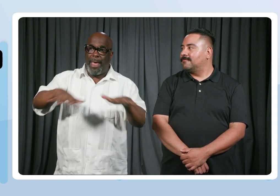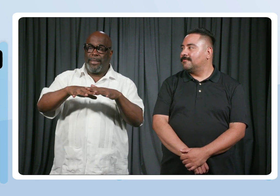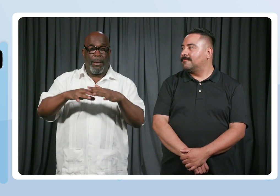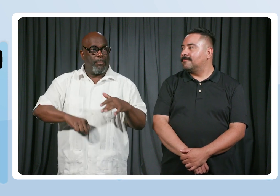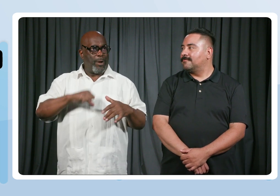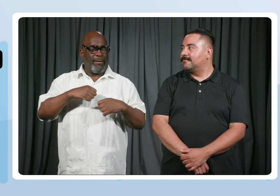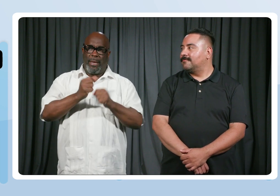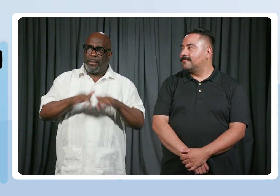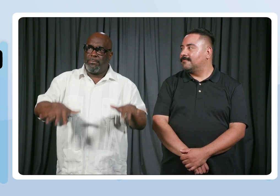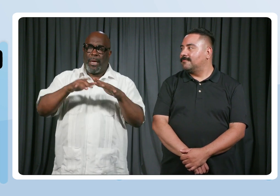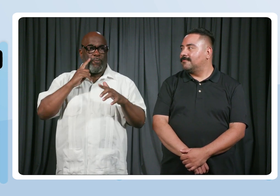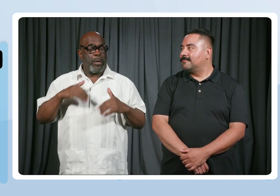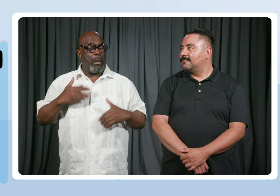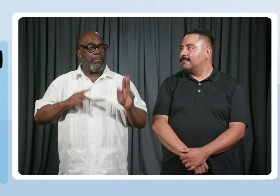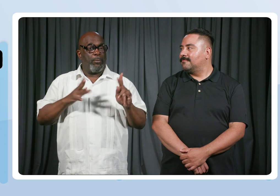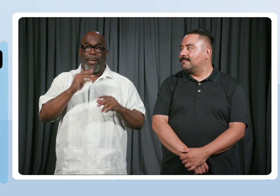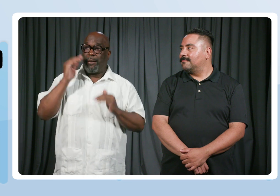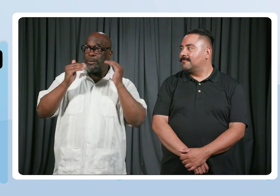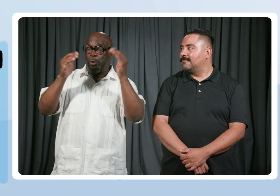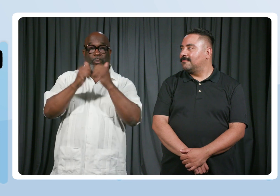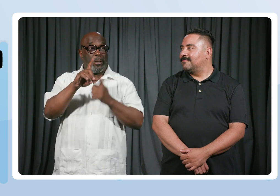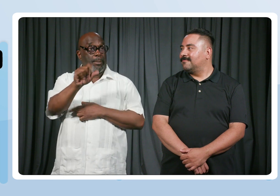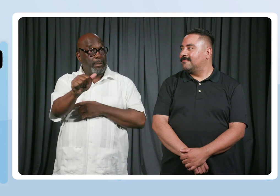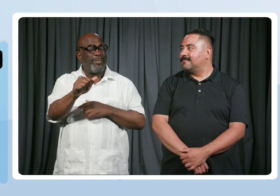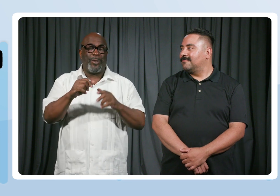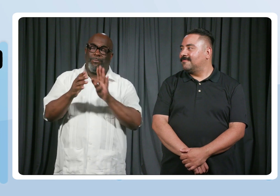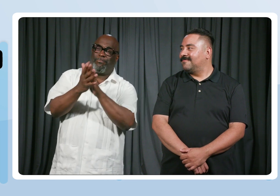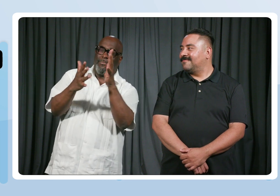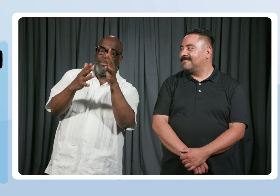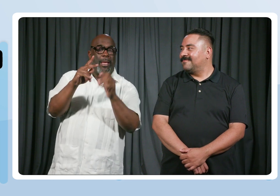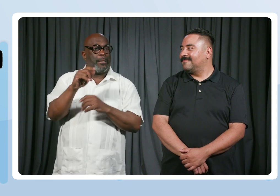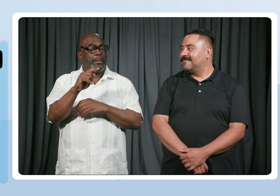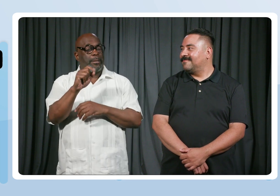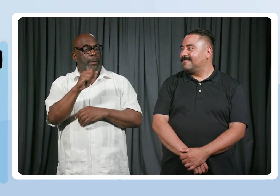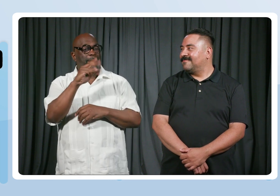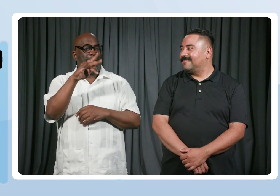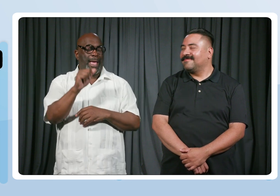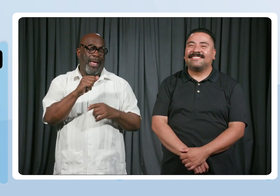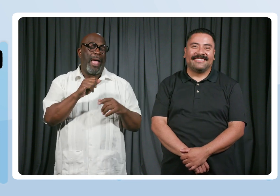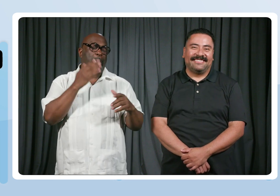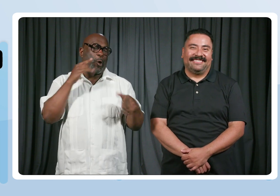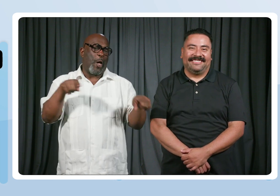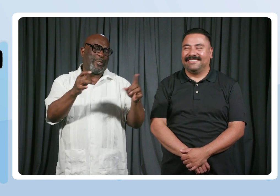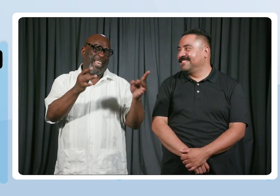with disabilities and, of course, adults with disabilities as well. So kudos to Tamika in particular. I know she hates the attention, y'all.